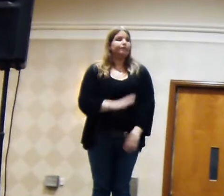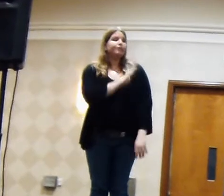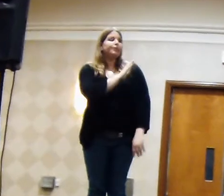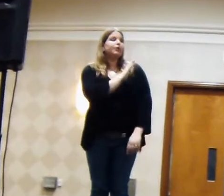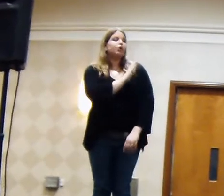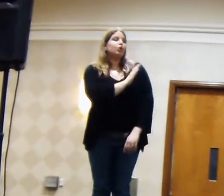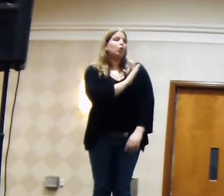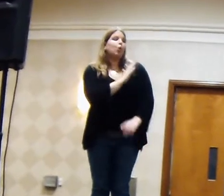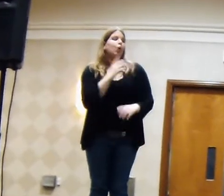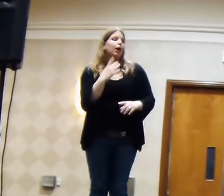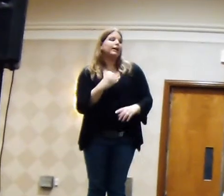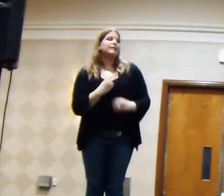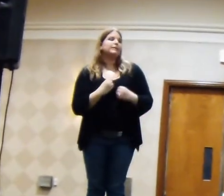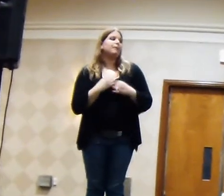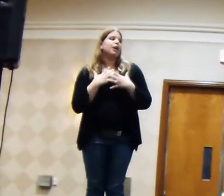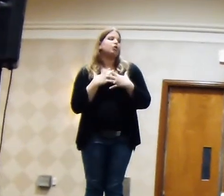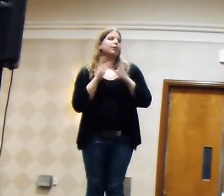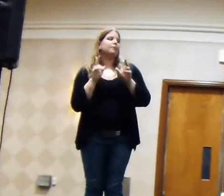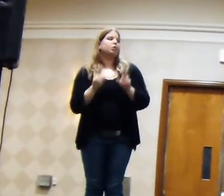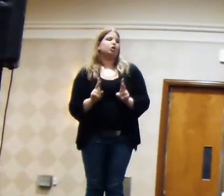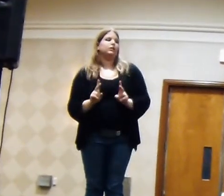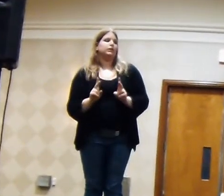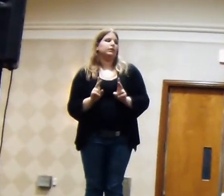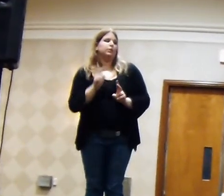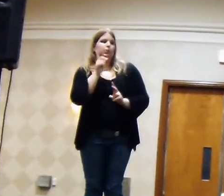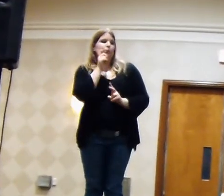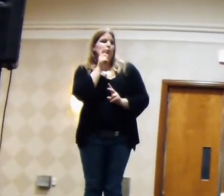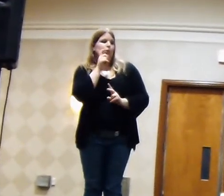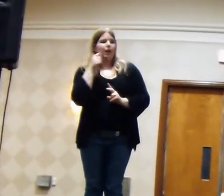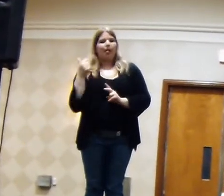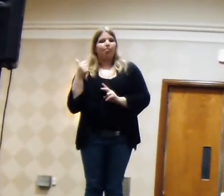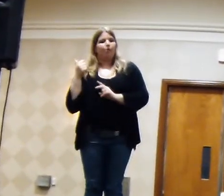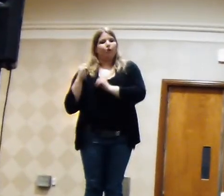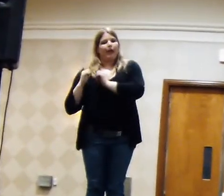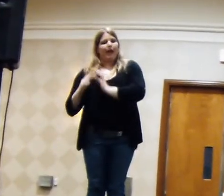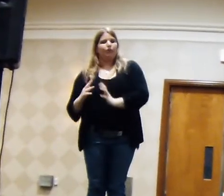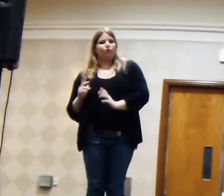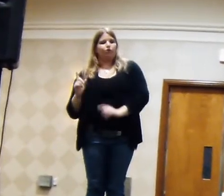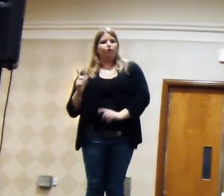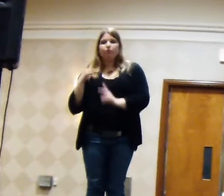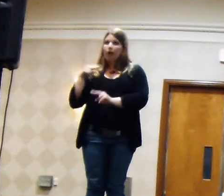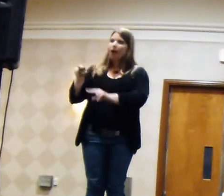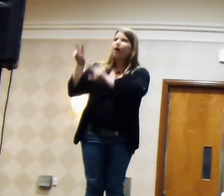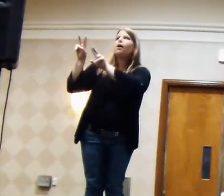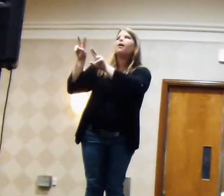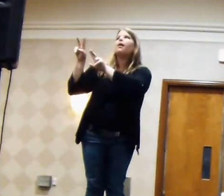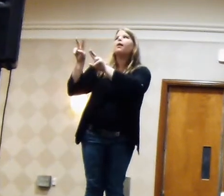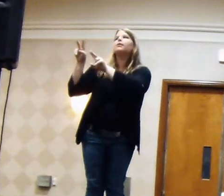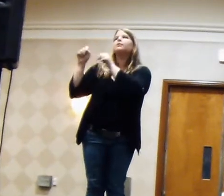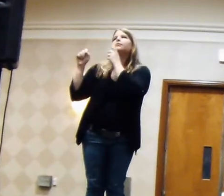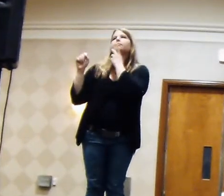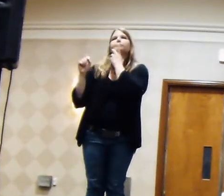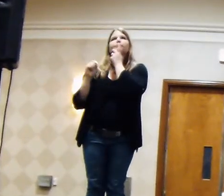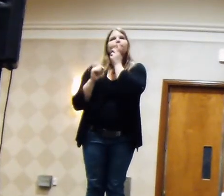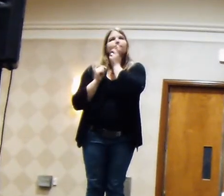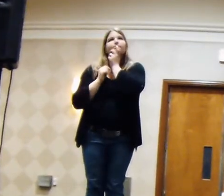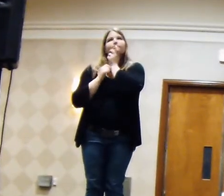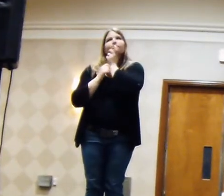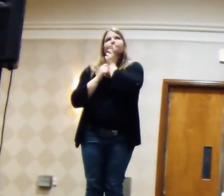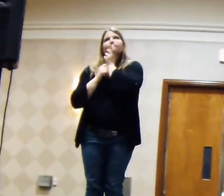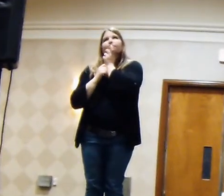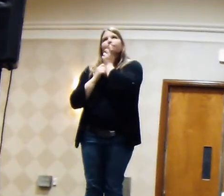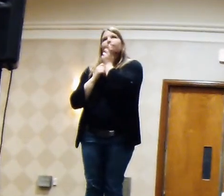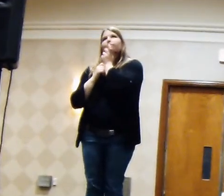your inspiring actor? I'm inspired by a lot of people. I